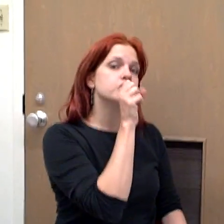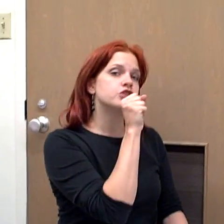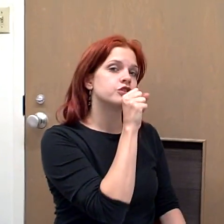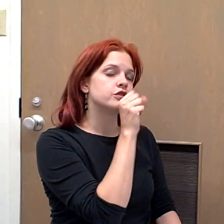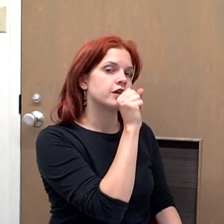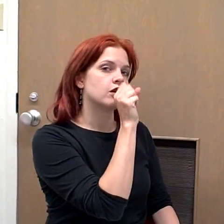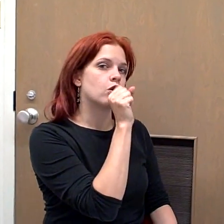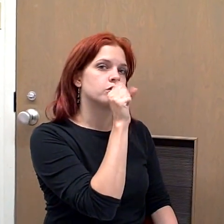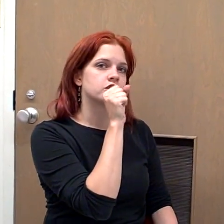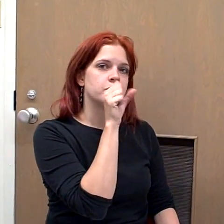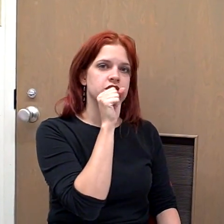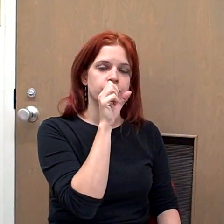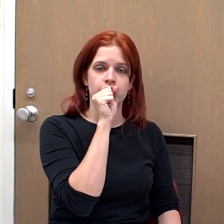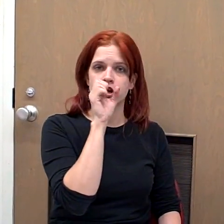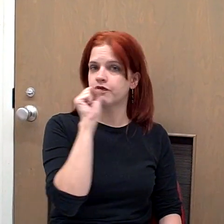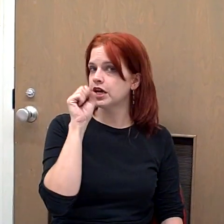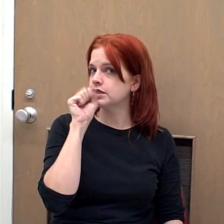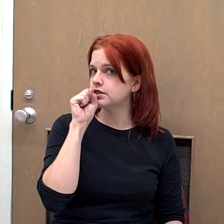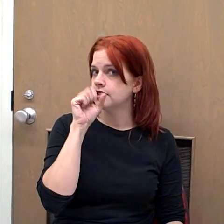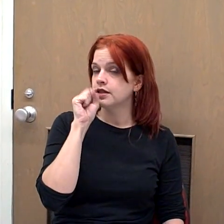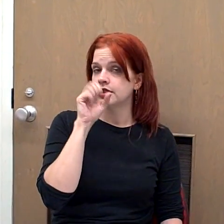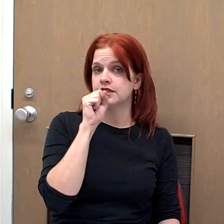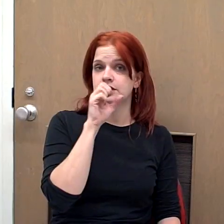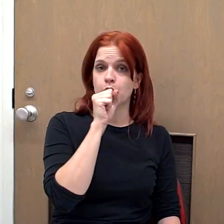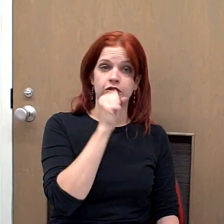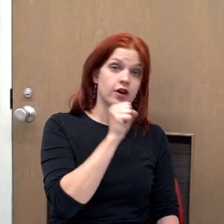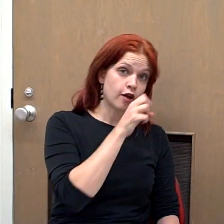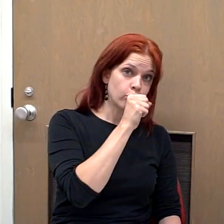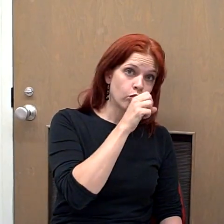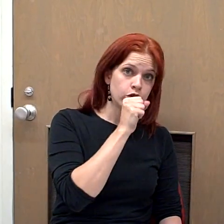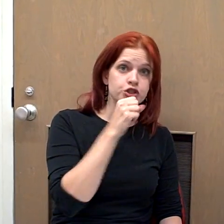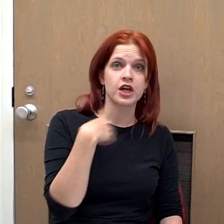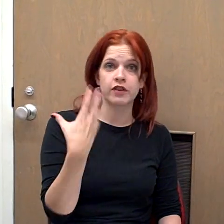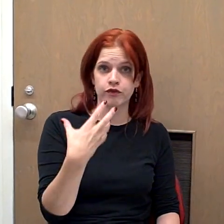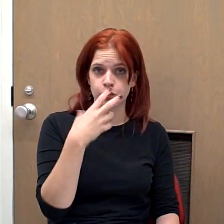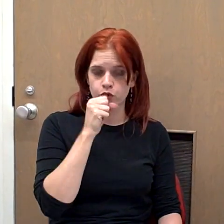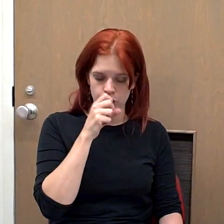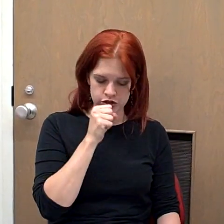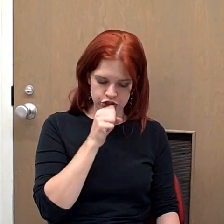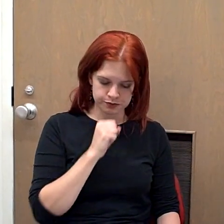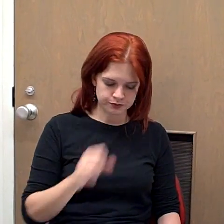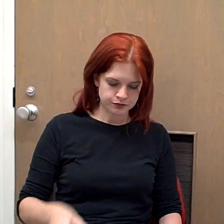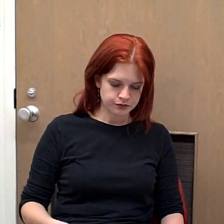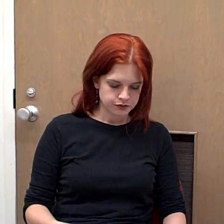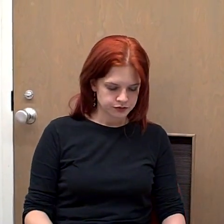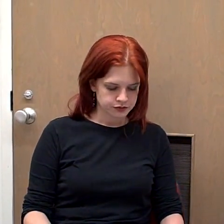Orange, take an O and squeeze it in front of your face. This is both the color orange and the fruit orange.